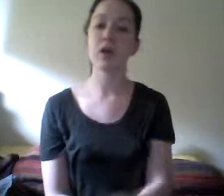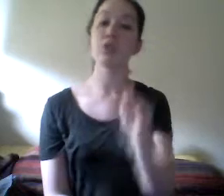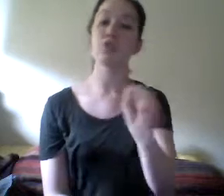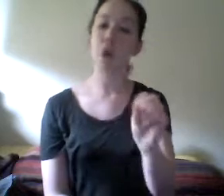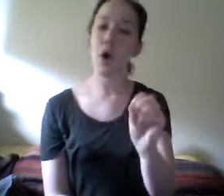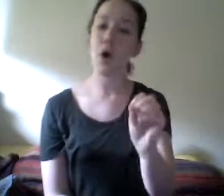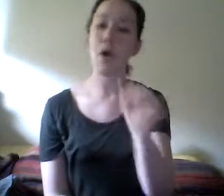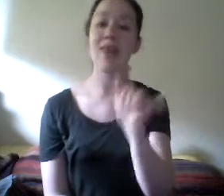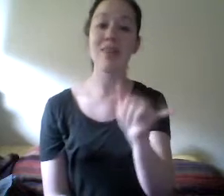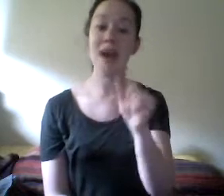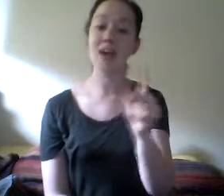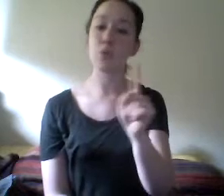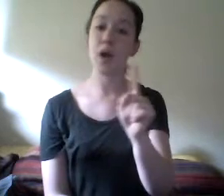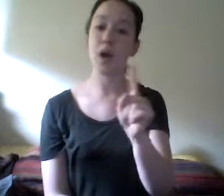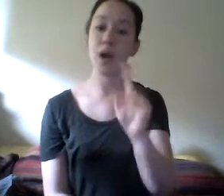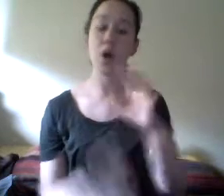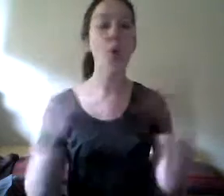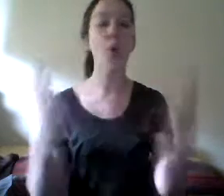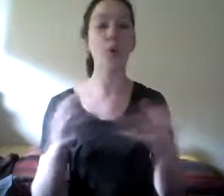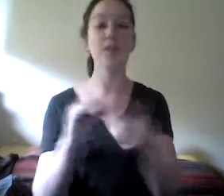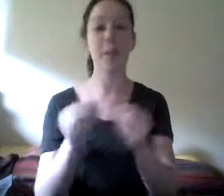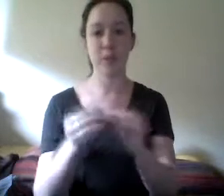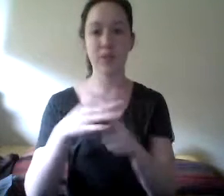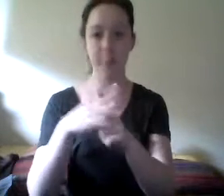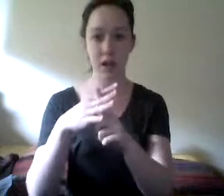where the whole numbers come in.